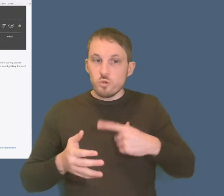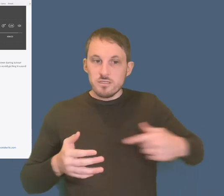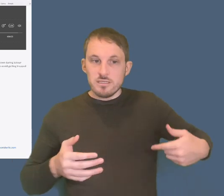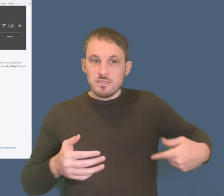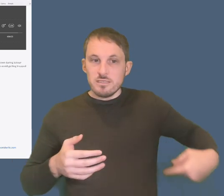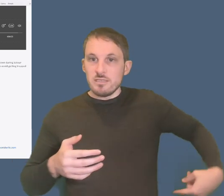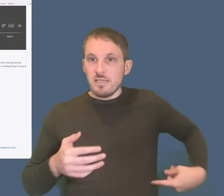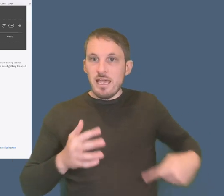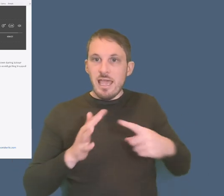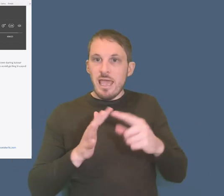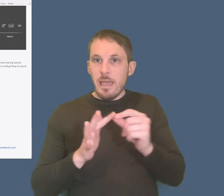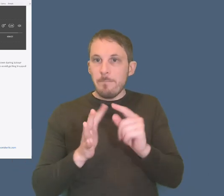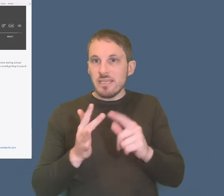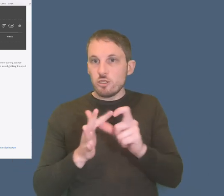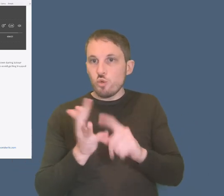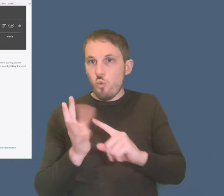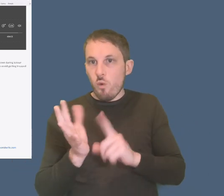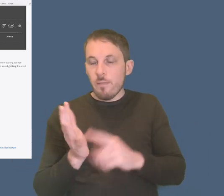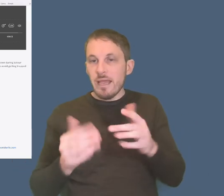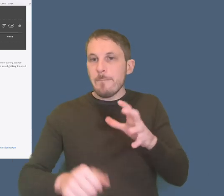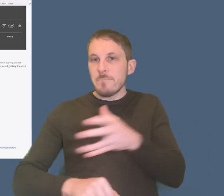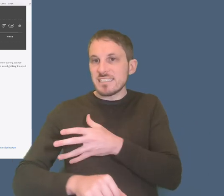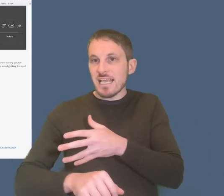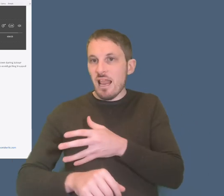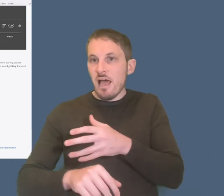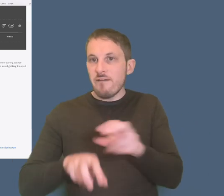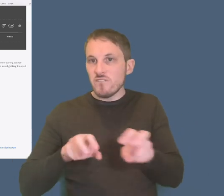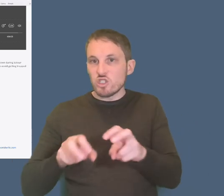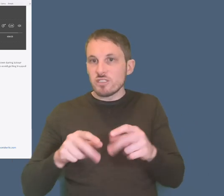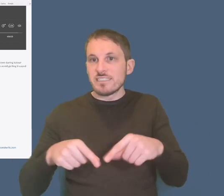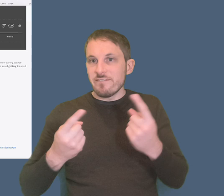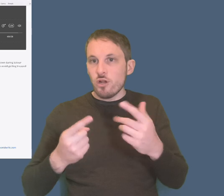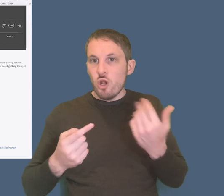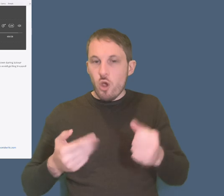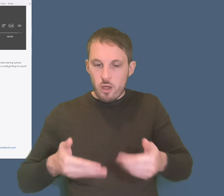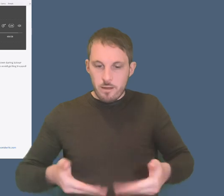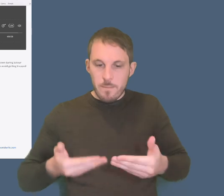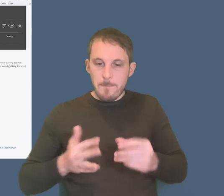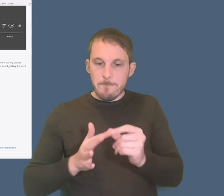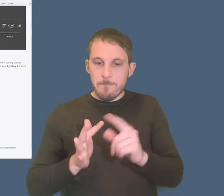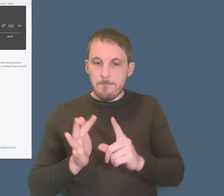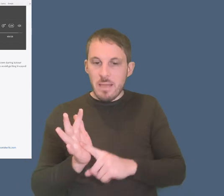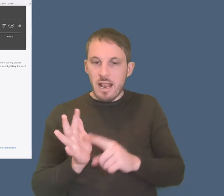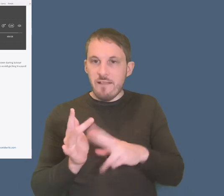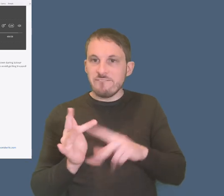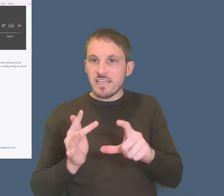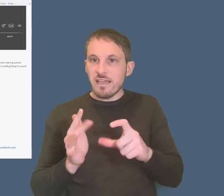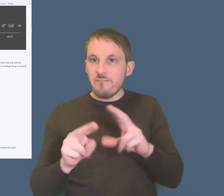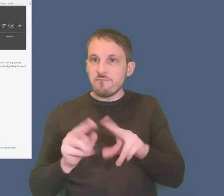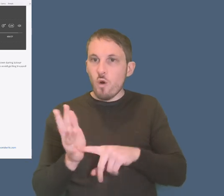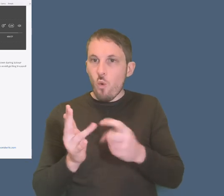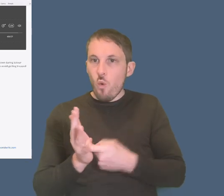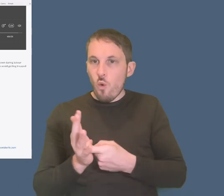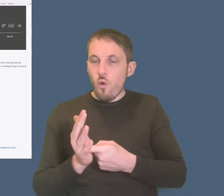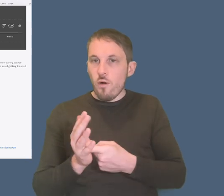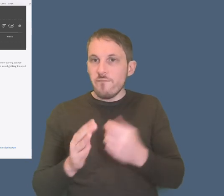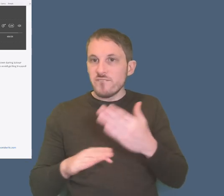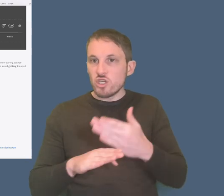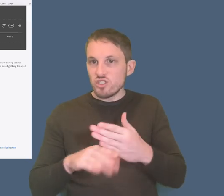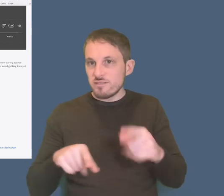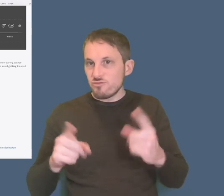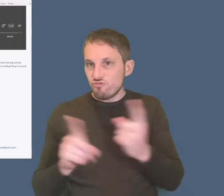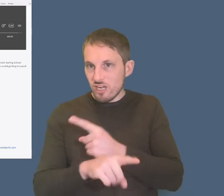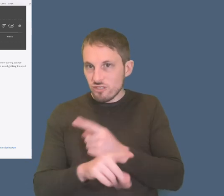her muscular function is different, her pelvic floor function is different, and her pelvic shape is different.